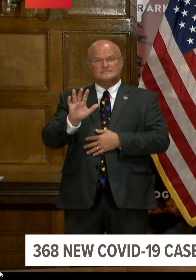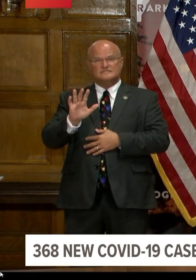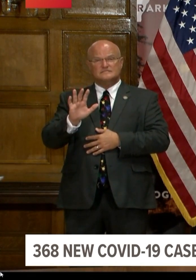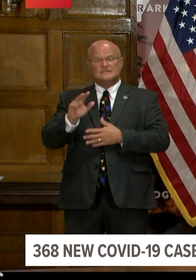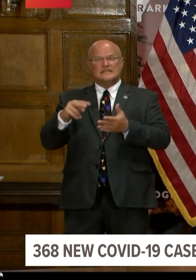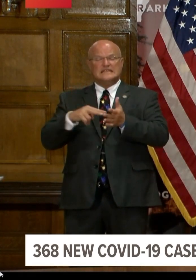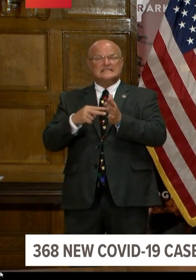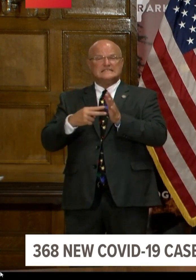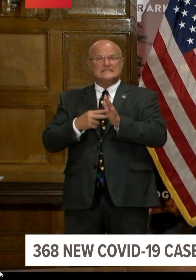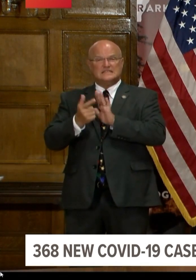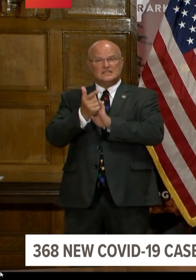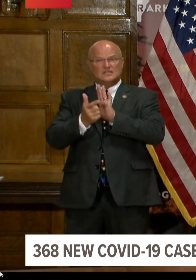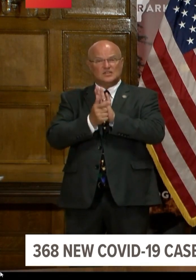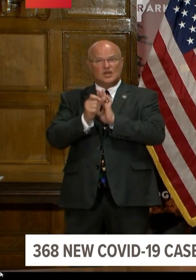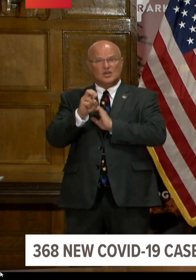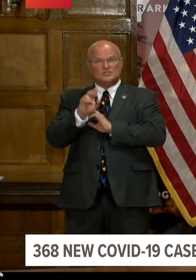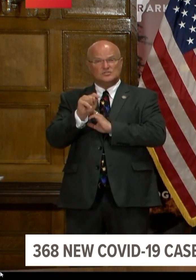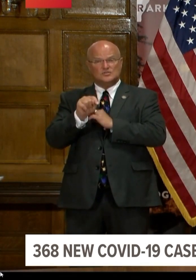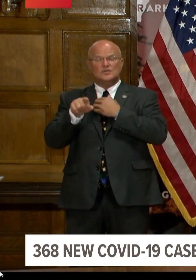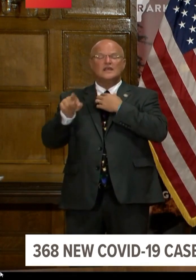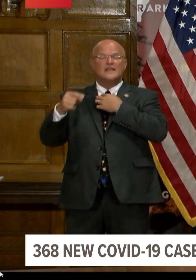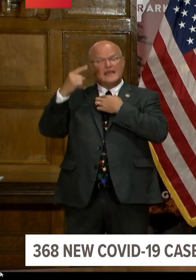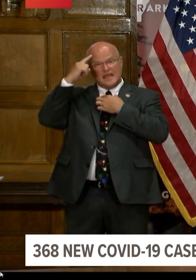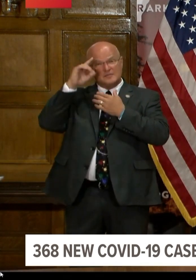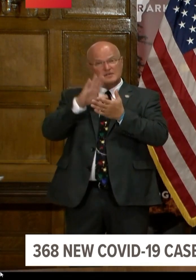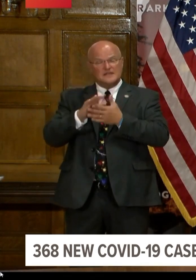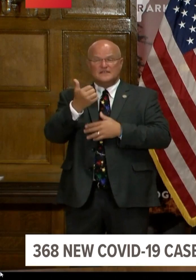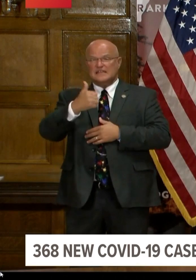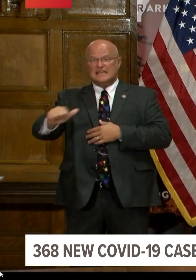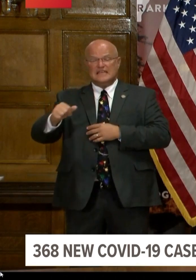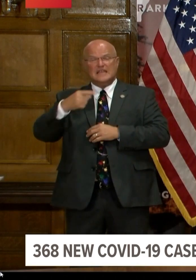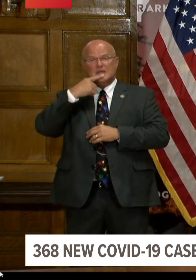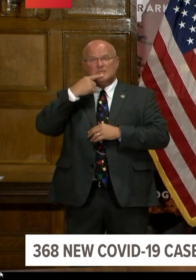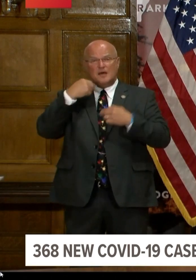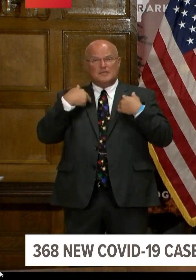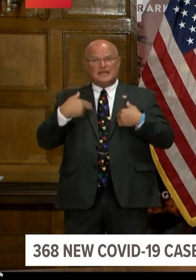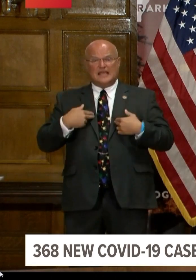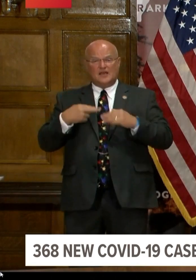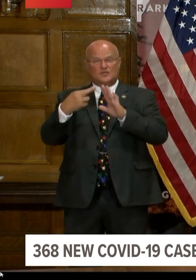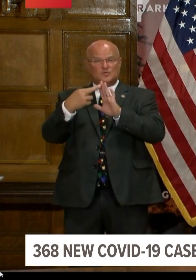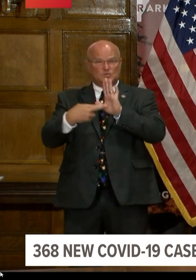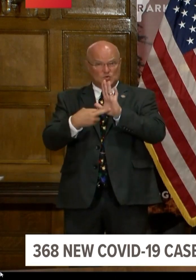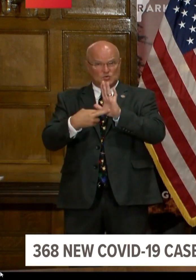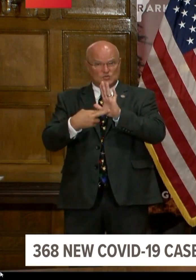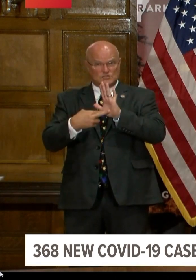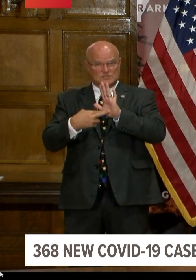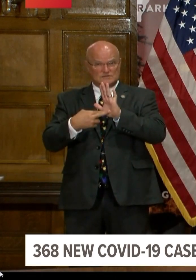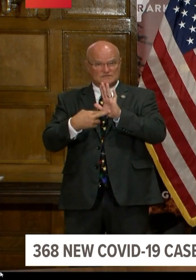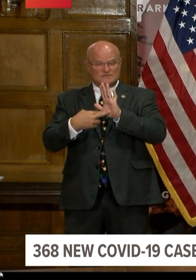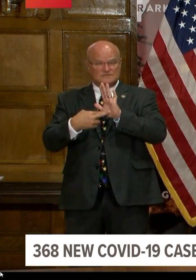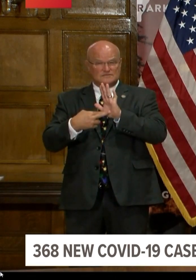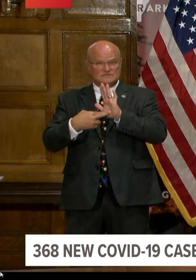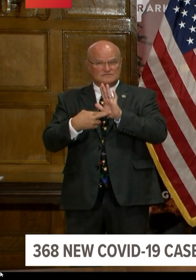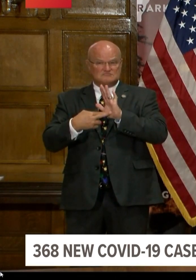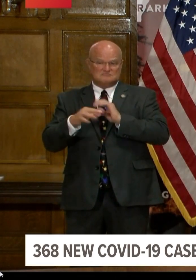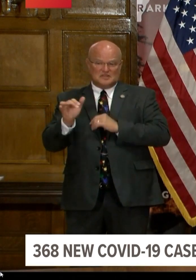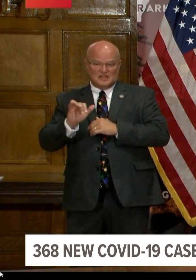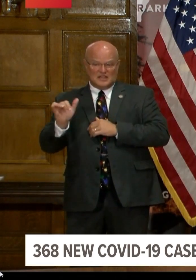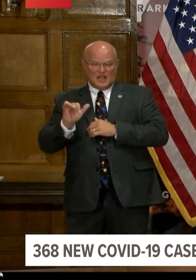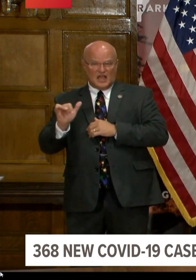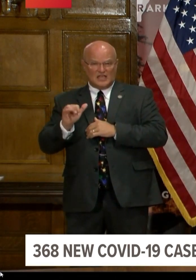intended lawsuit is that they believe any public health regulations such as